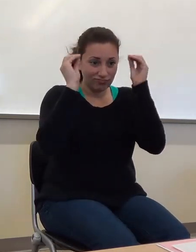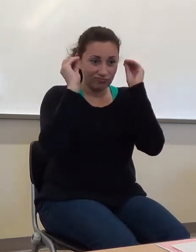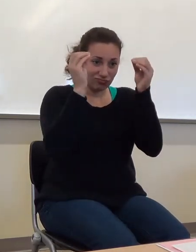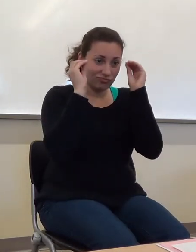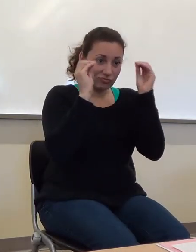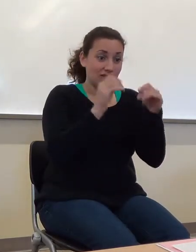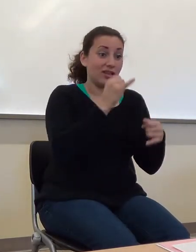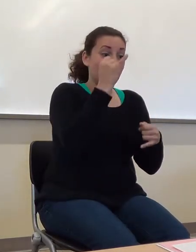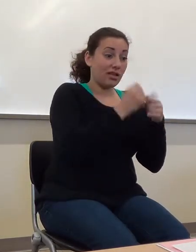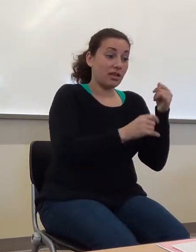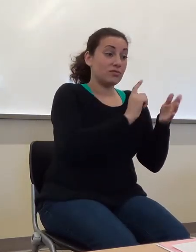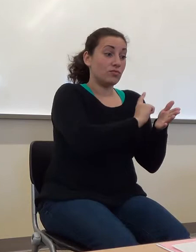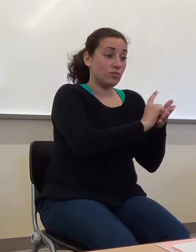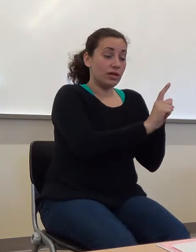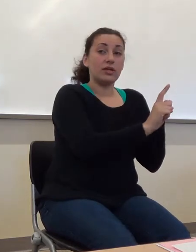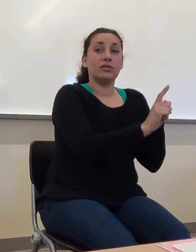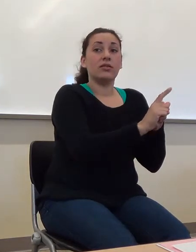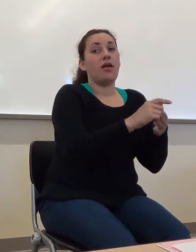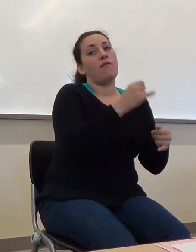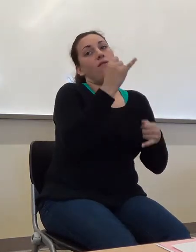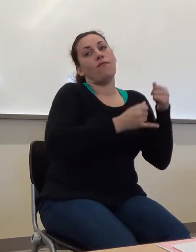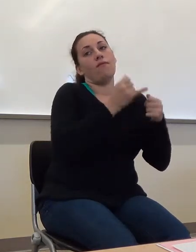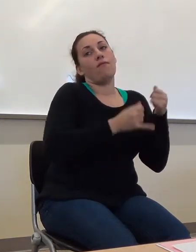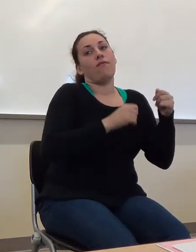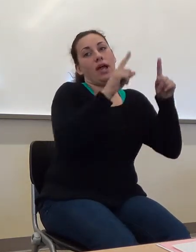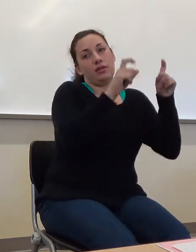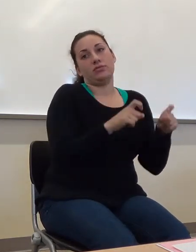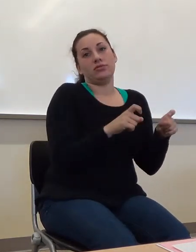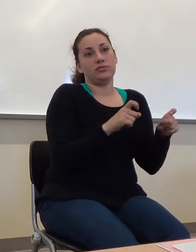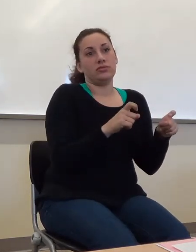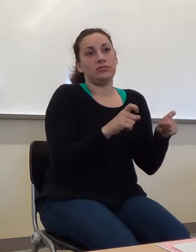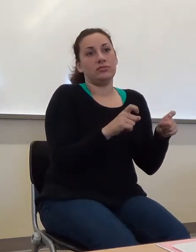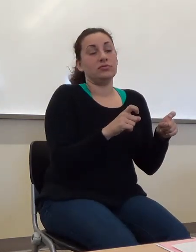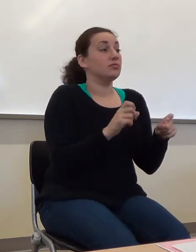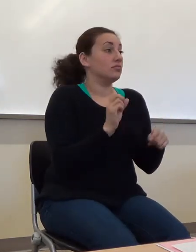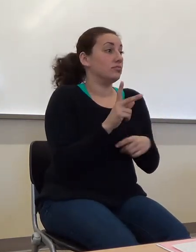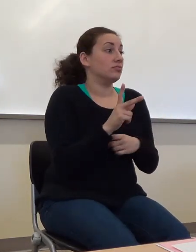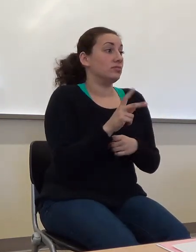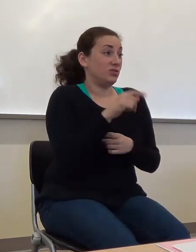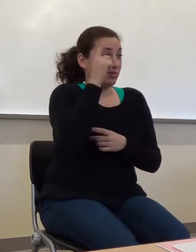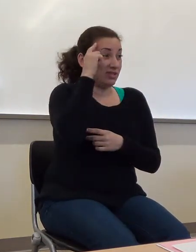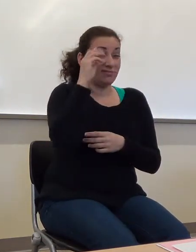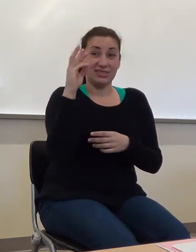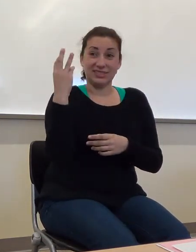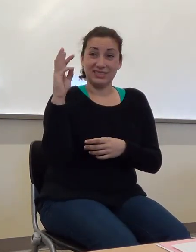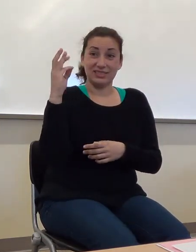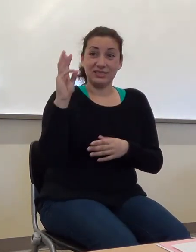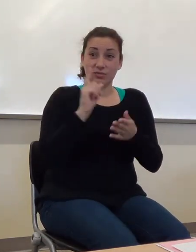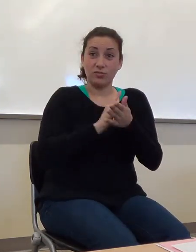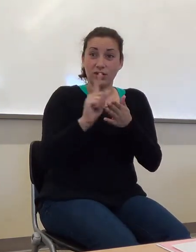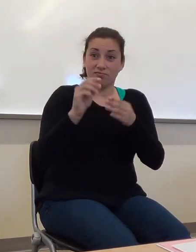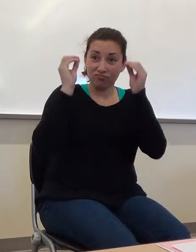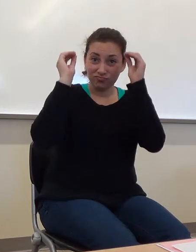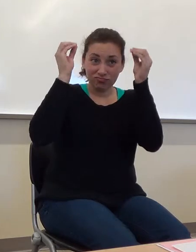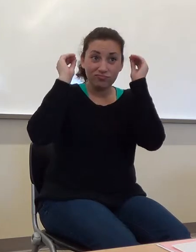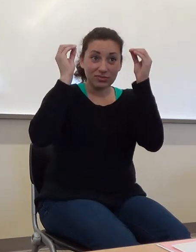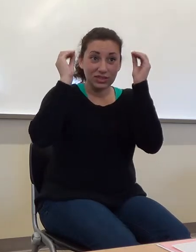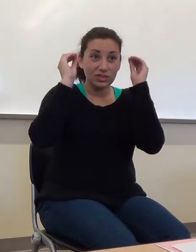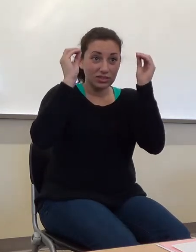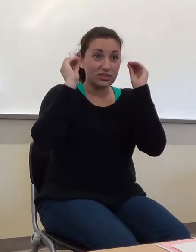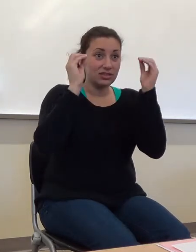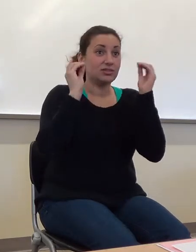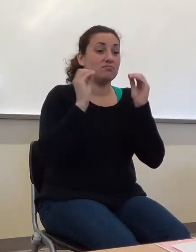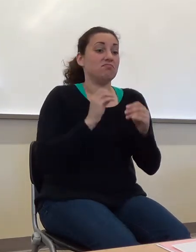the 17th week is finals week. So if you think about that, 16 weeks of instruction and